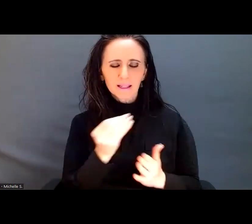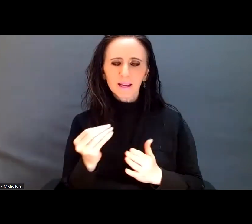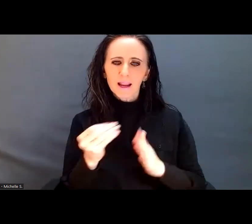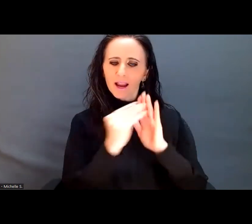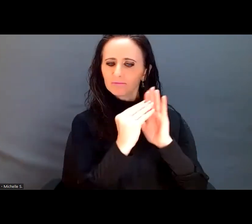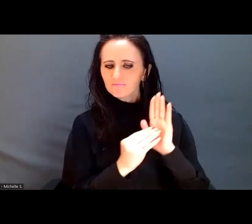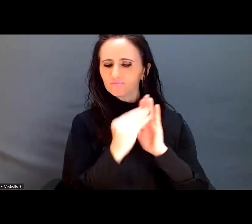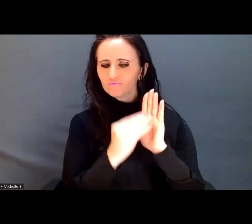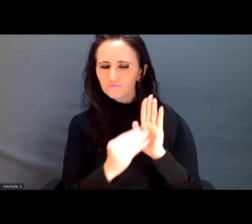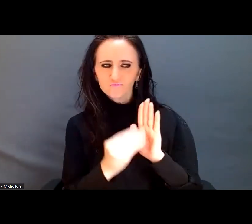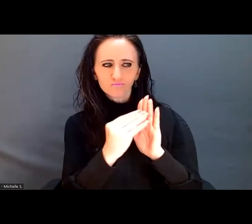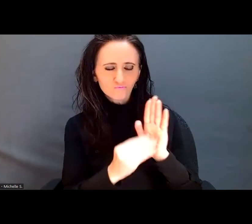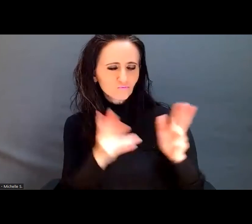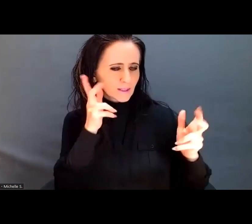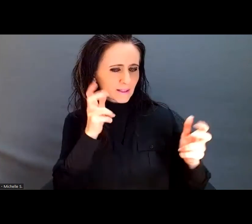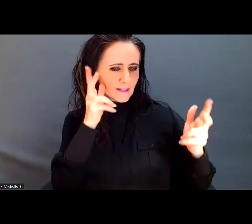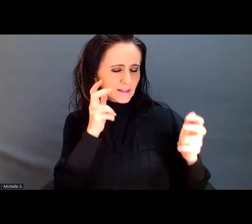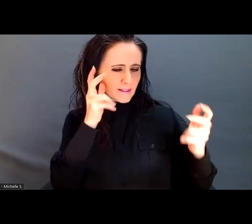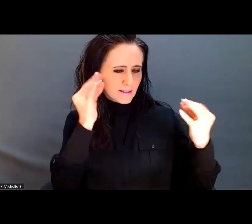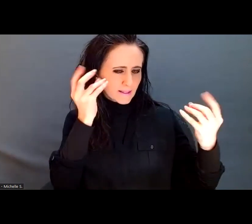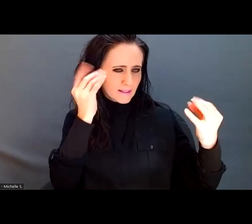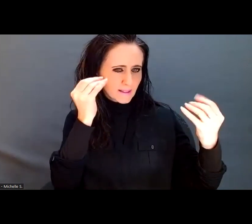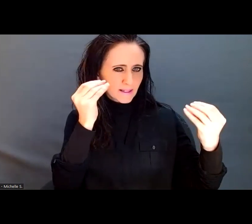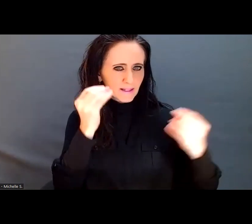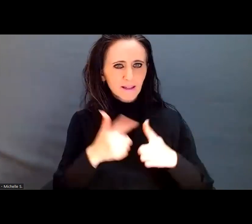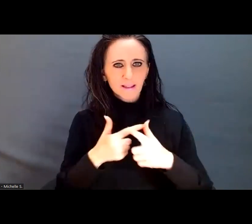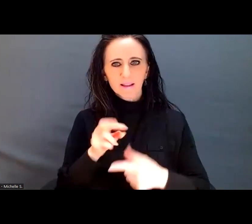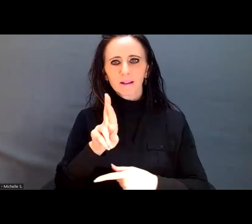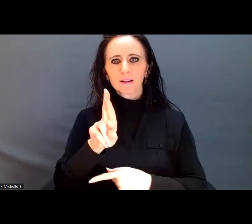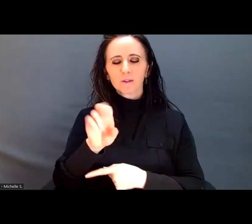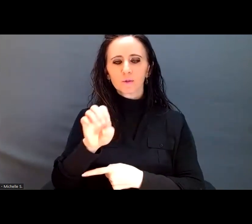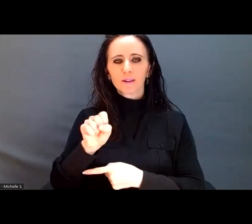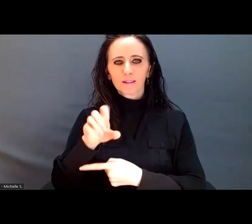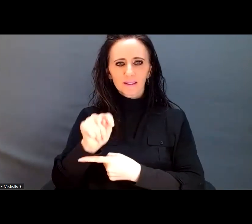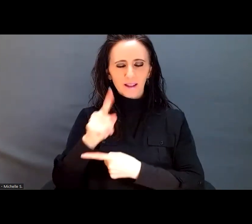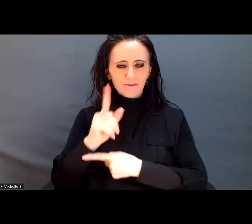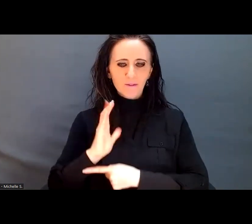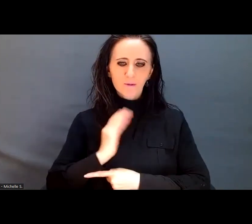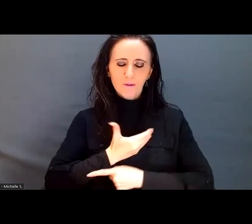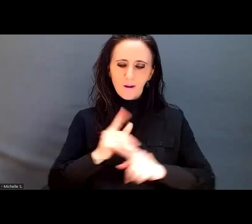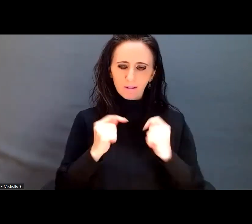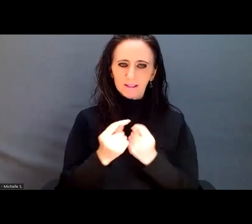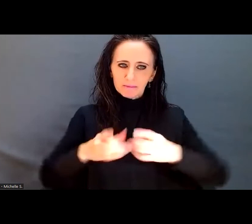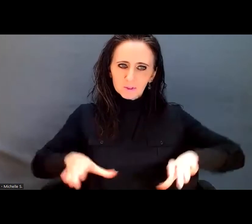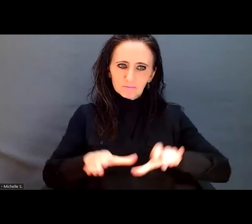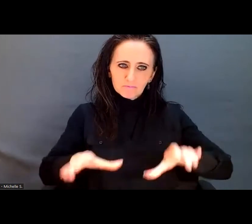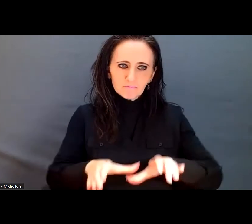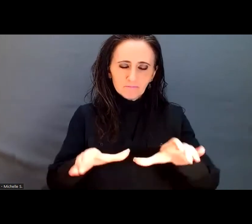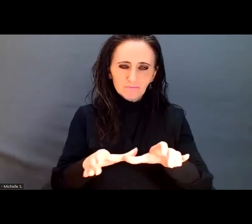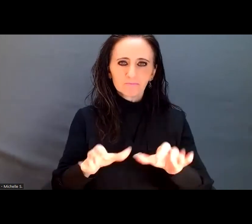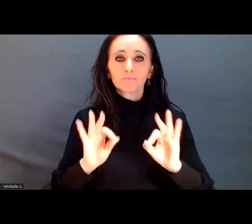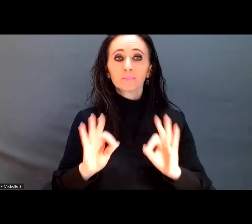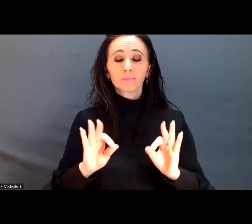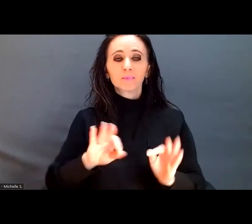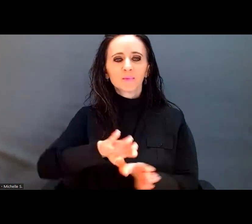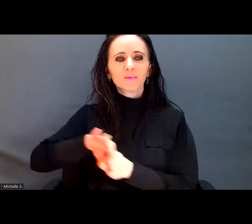possible, and then reset for performance on our team, yeah? Good. Let's do a quick, what we call